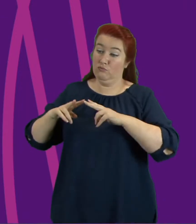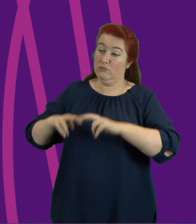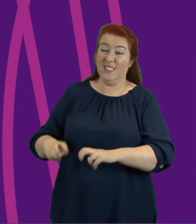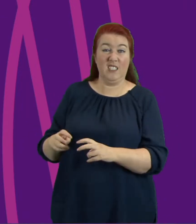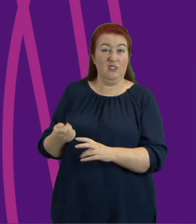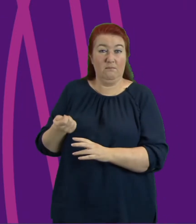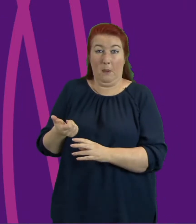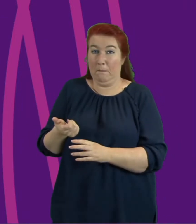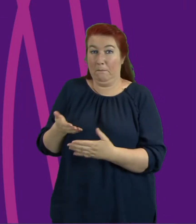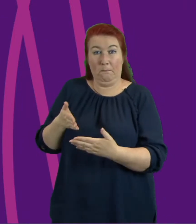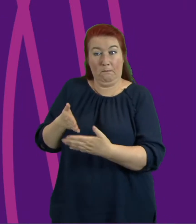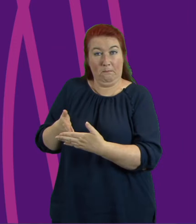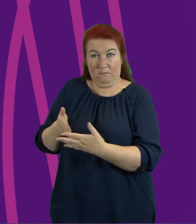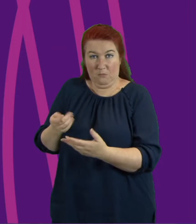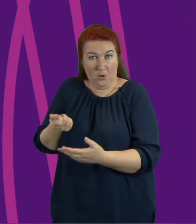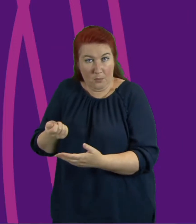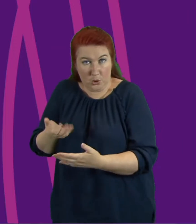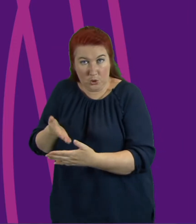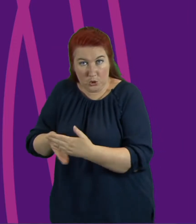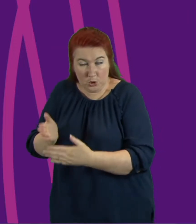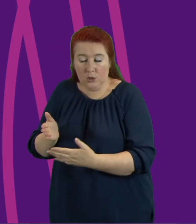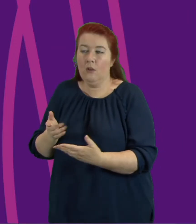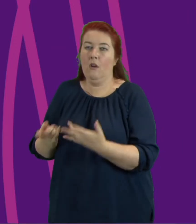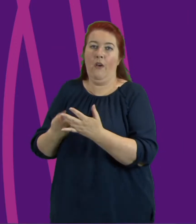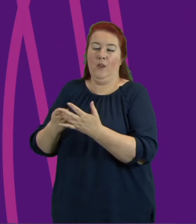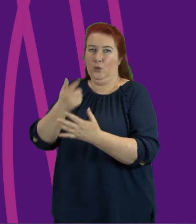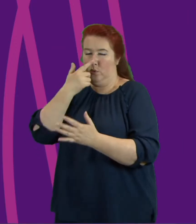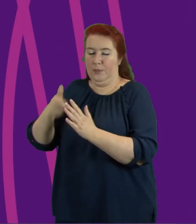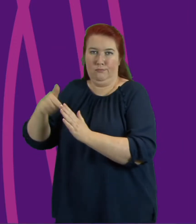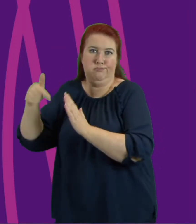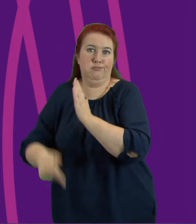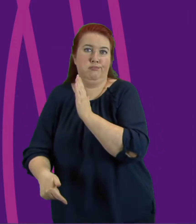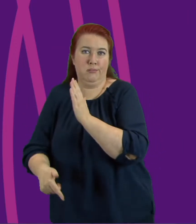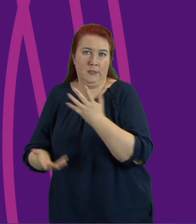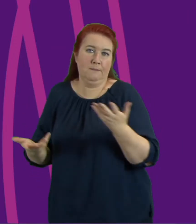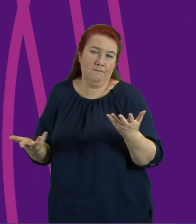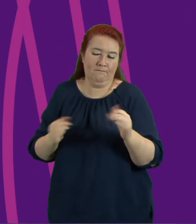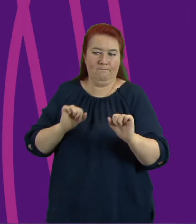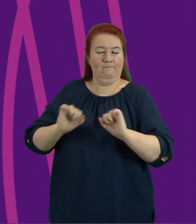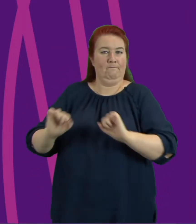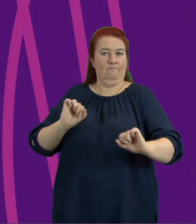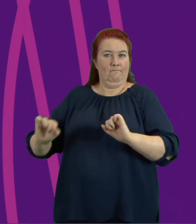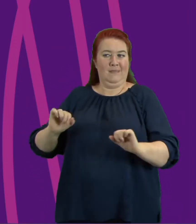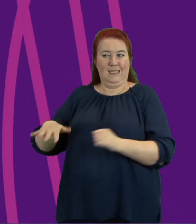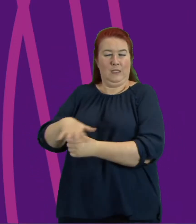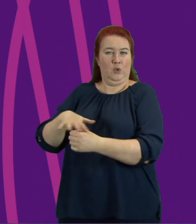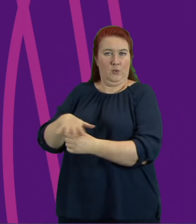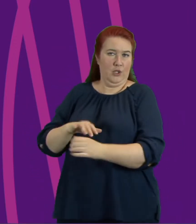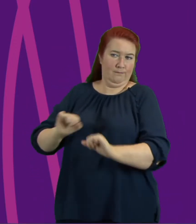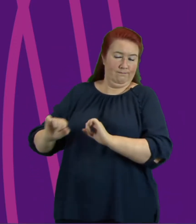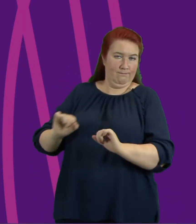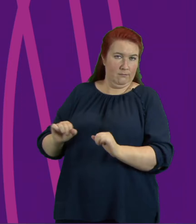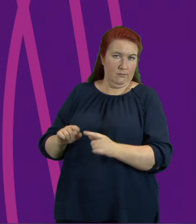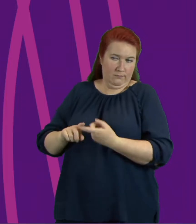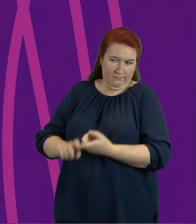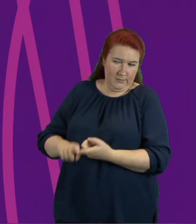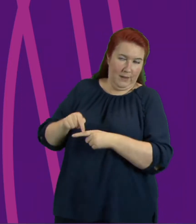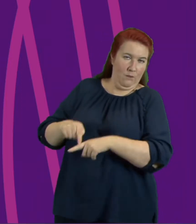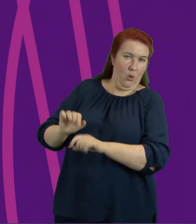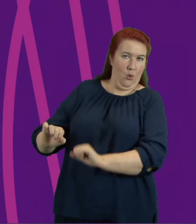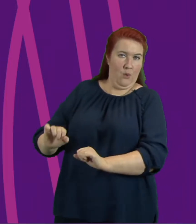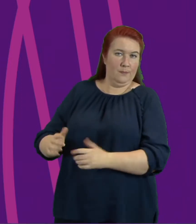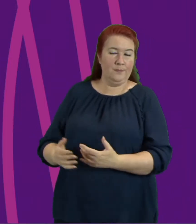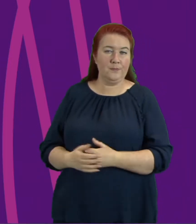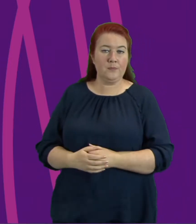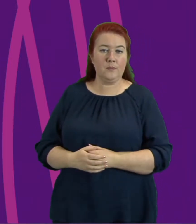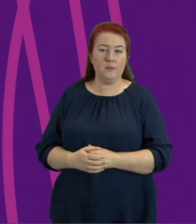limited. In other cases, it may be more extensive, and that will depend on the particular circumstances. In that